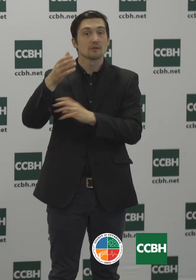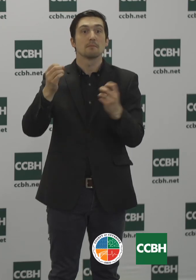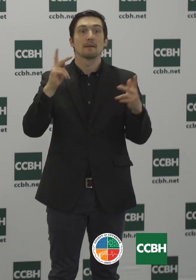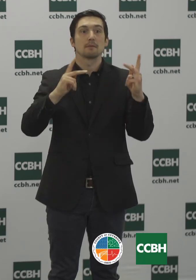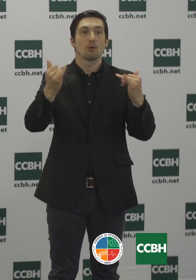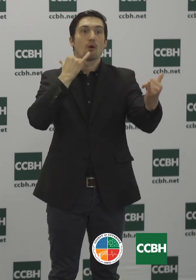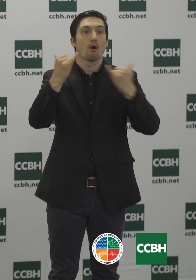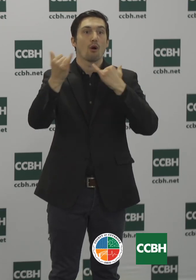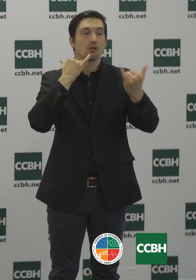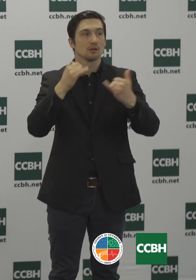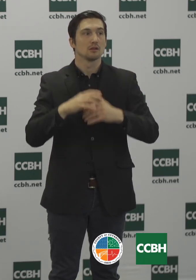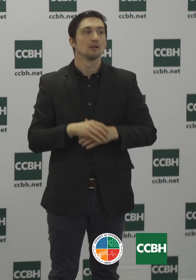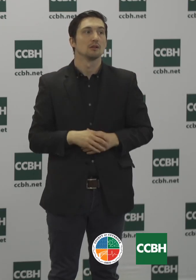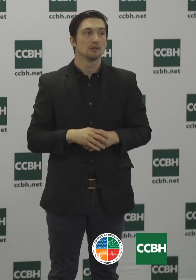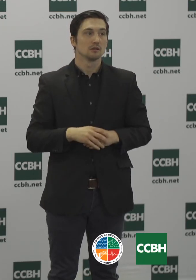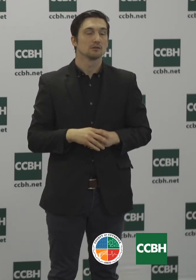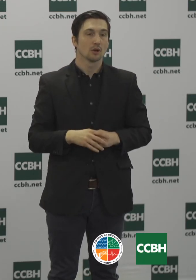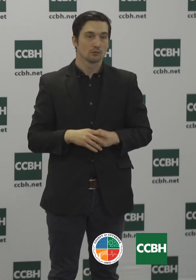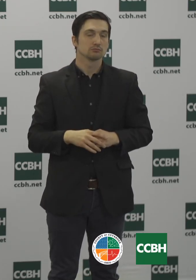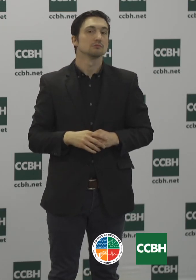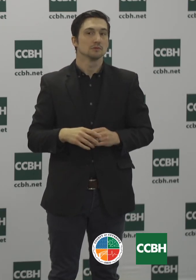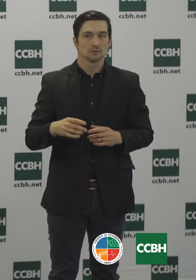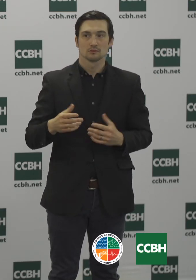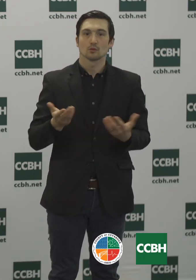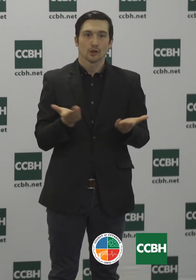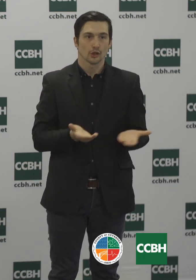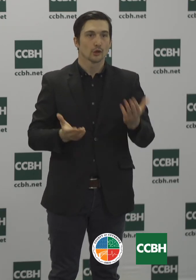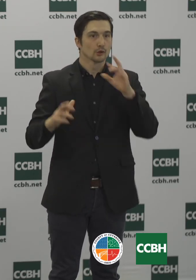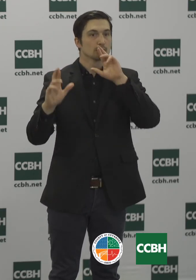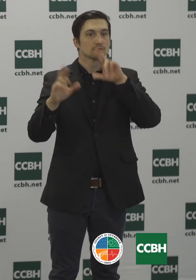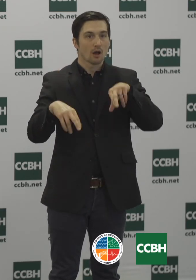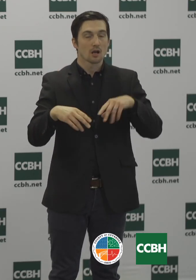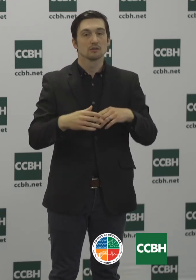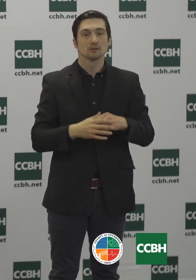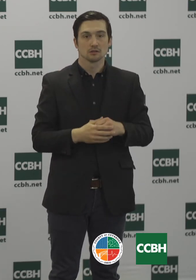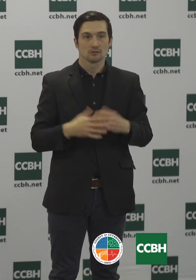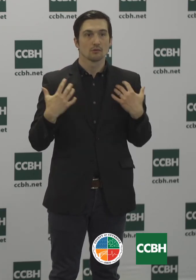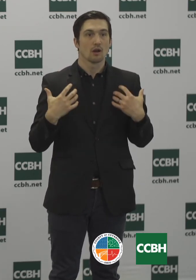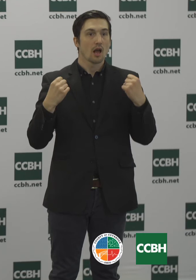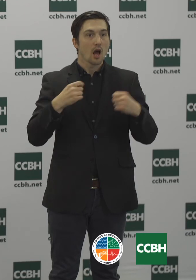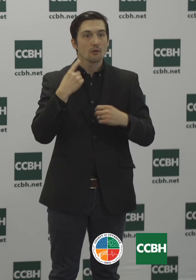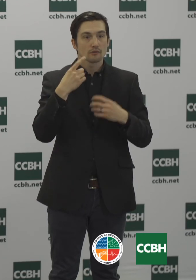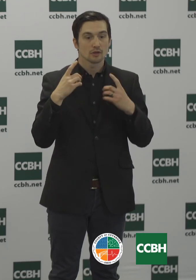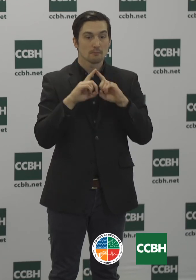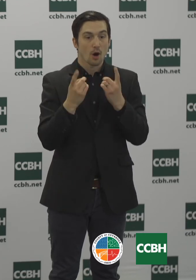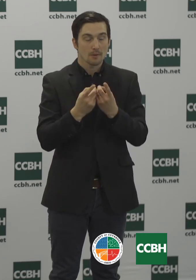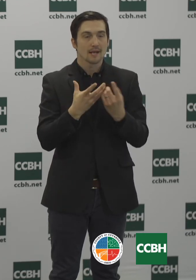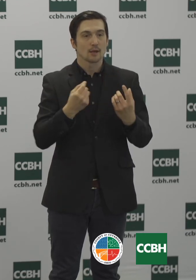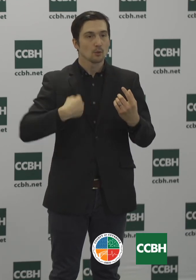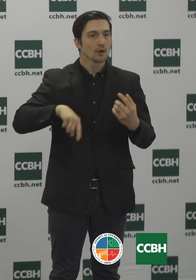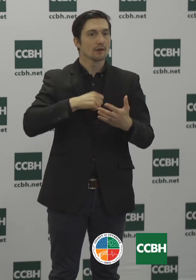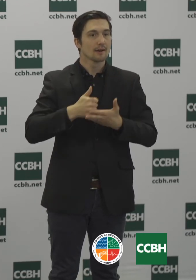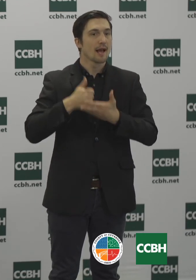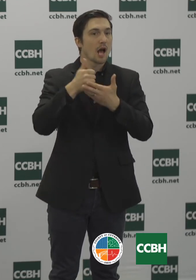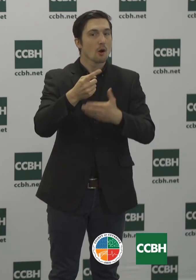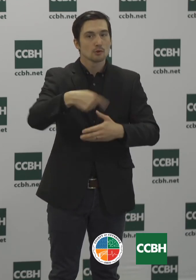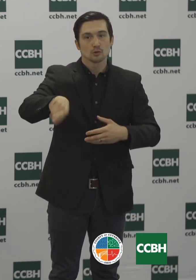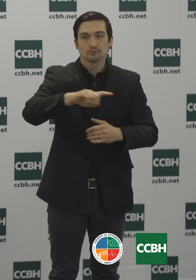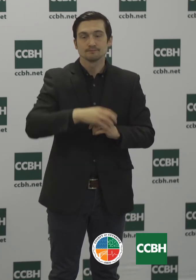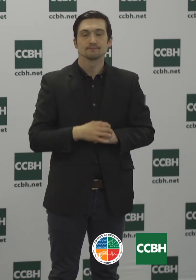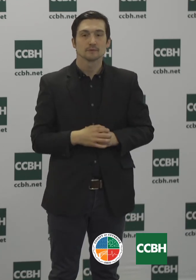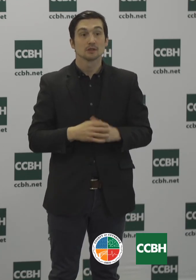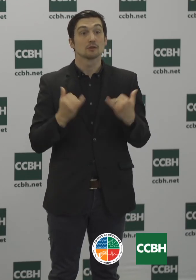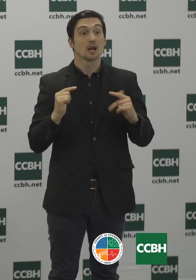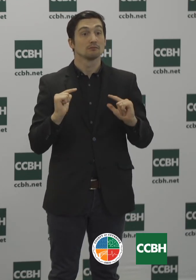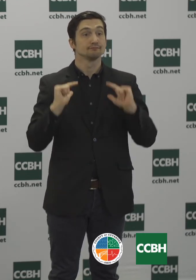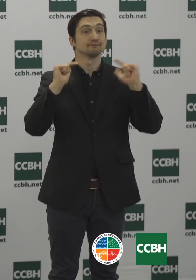calls. And so they are here to respond. We're your health department, and we're here to help you. And so with that, I'd like to then